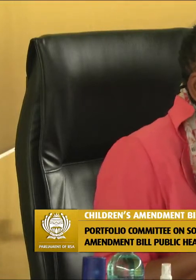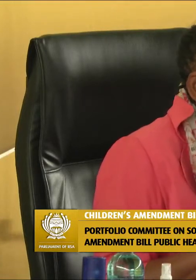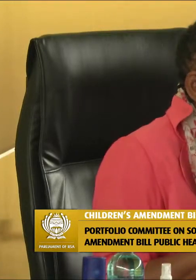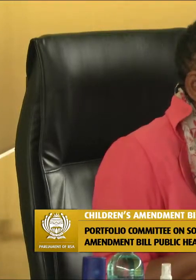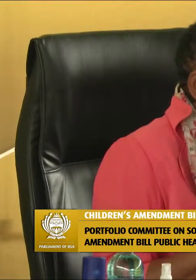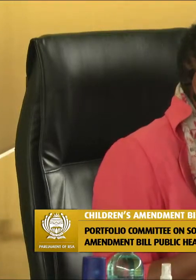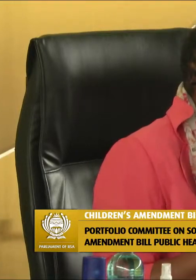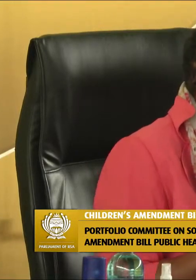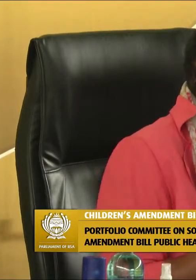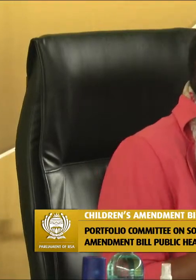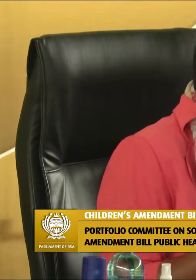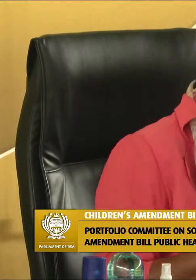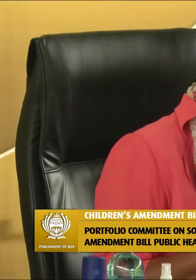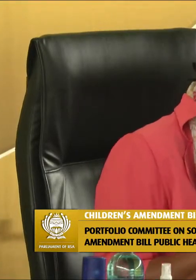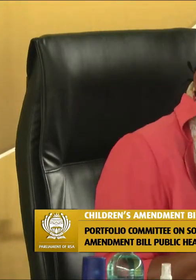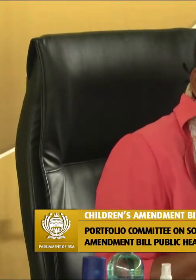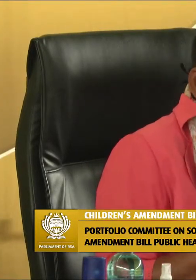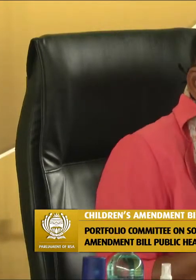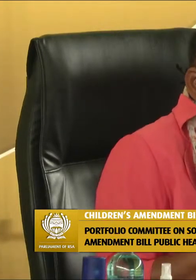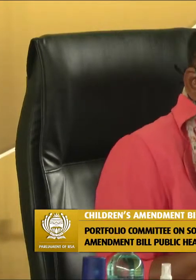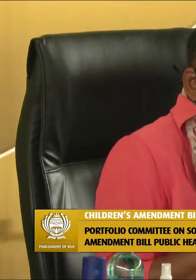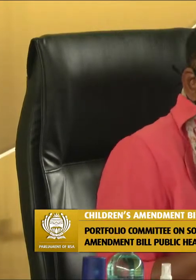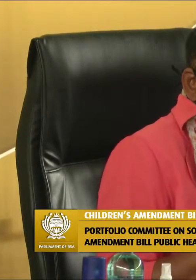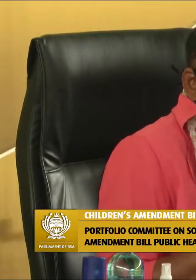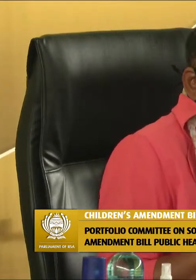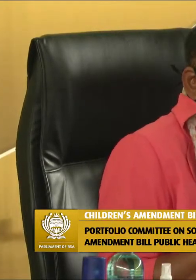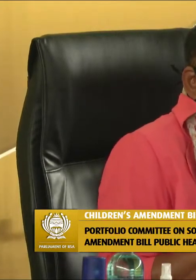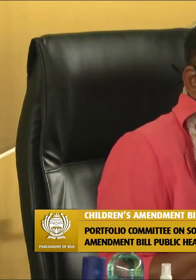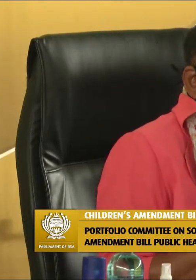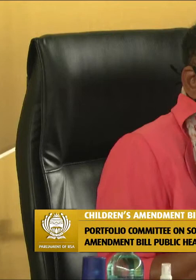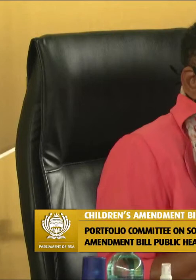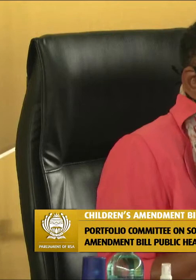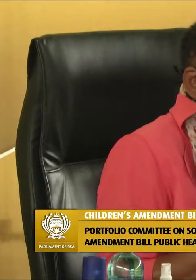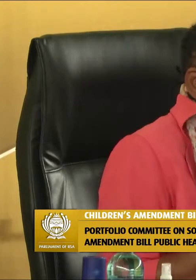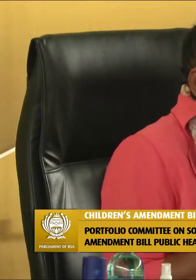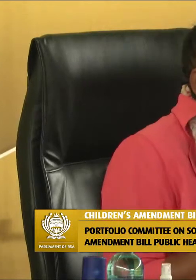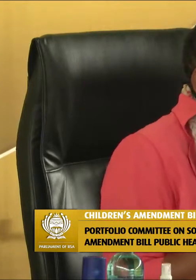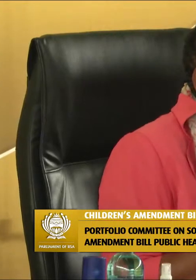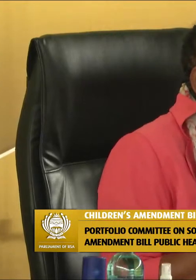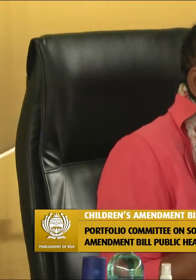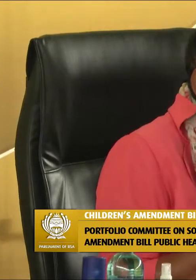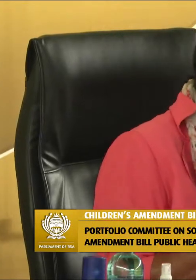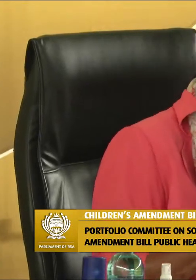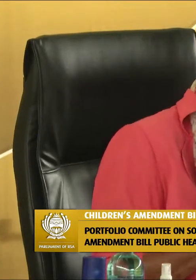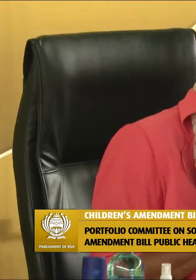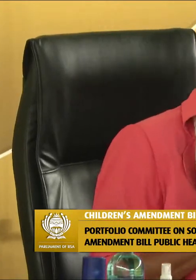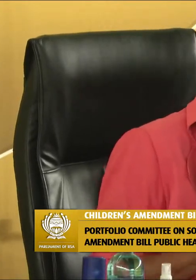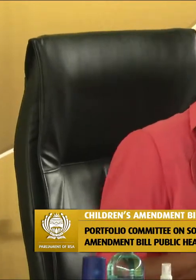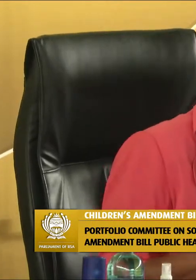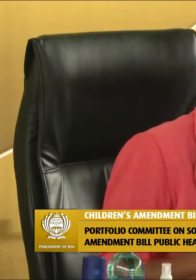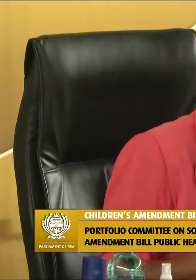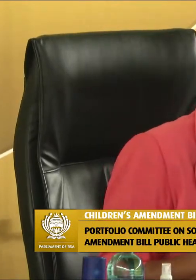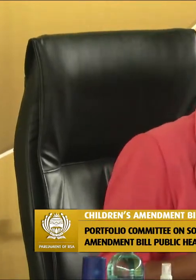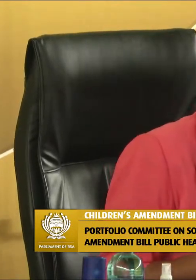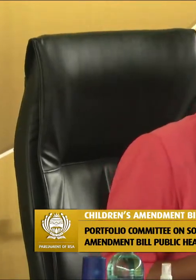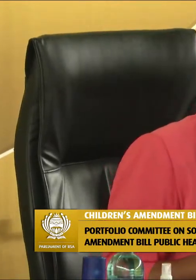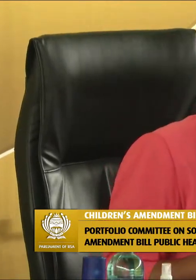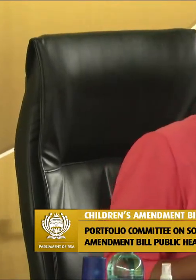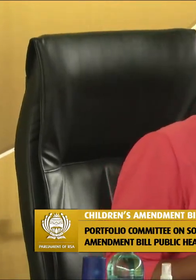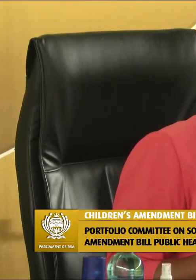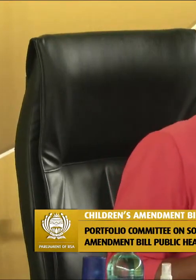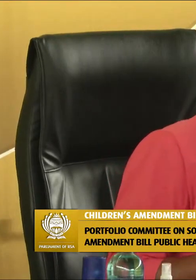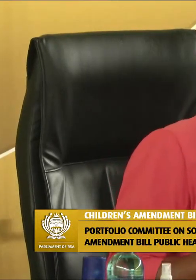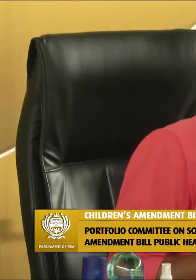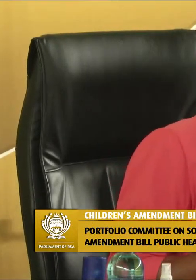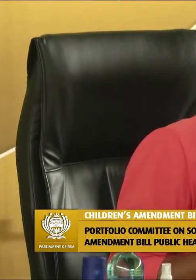give up hope. Banizwile namhlanje laba baseduzwe kwenu. All officials